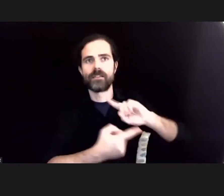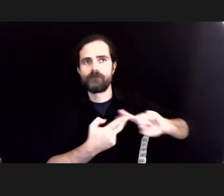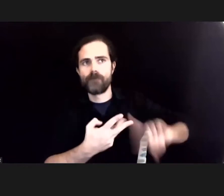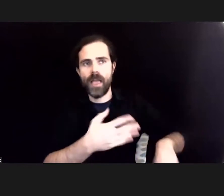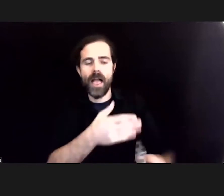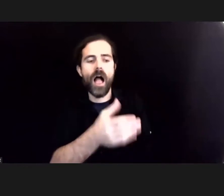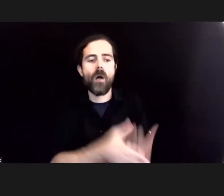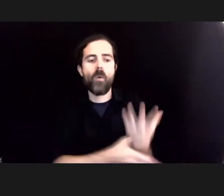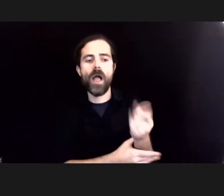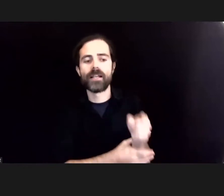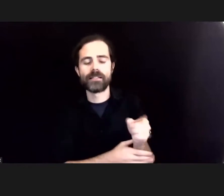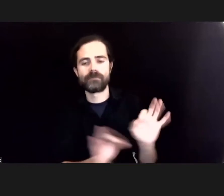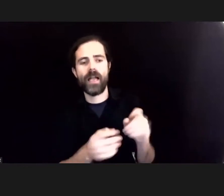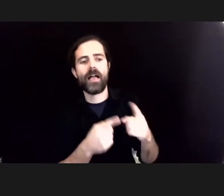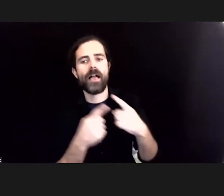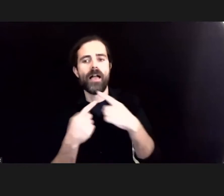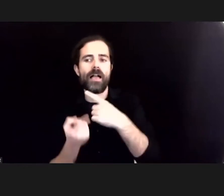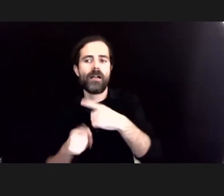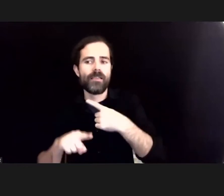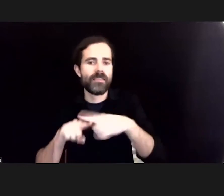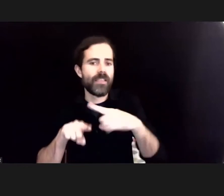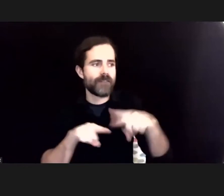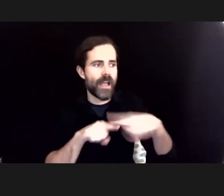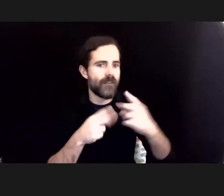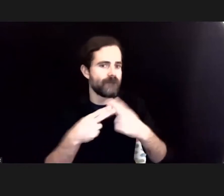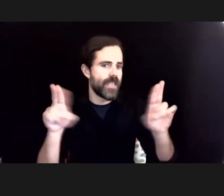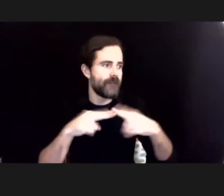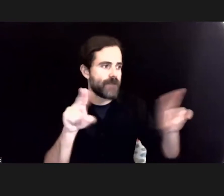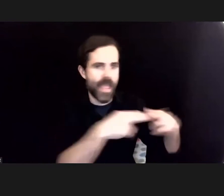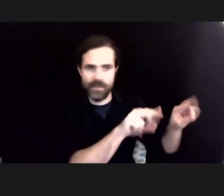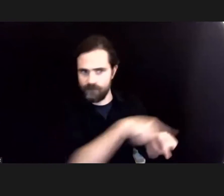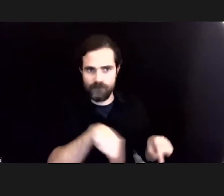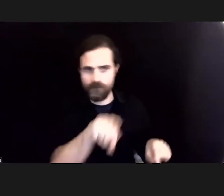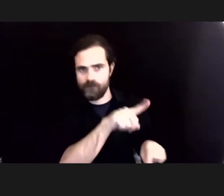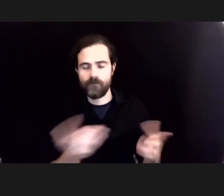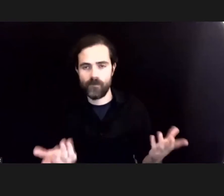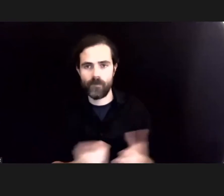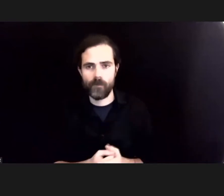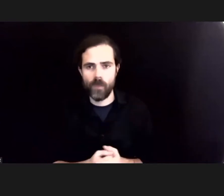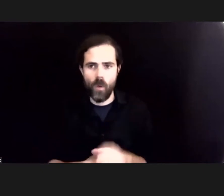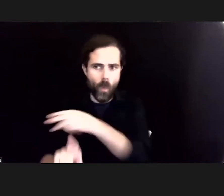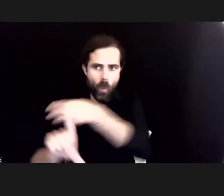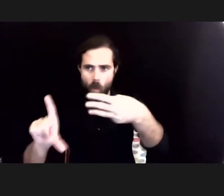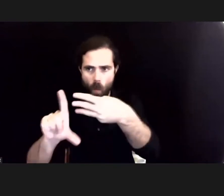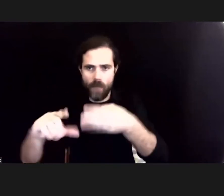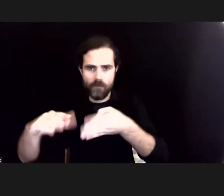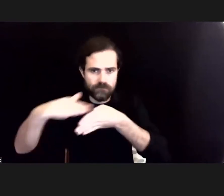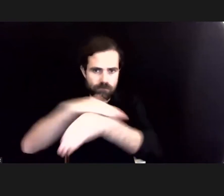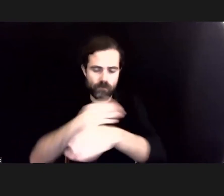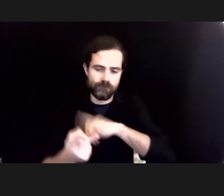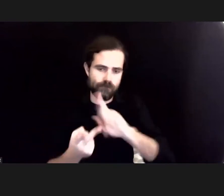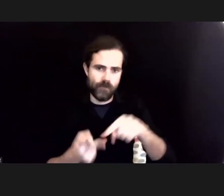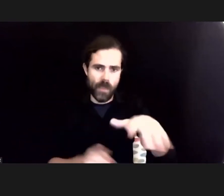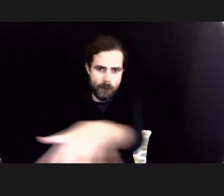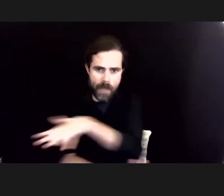technical documents in support of legislation on public procurement or web accessibility, built environment, and so forth. But